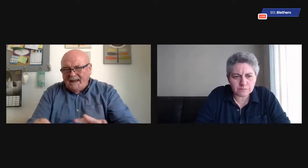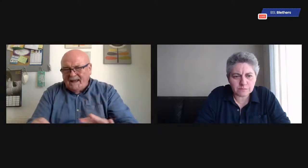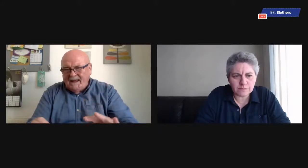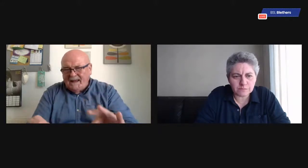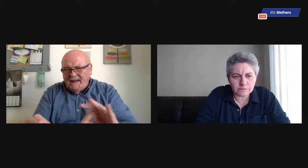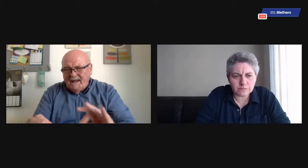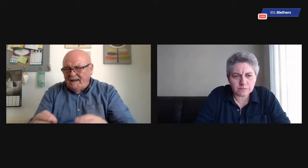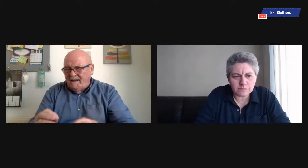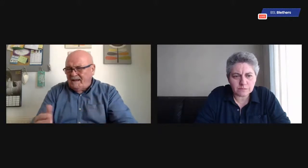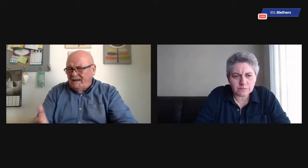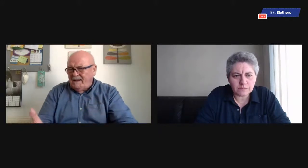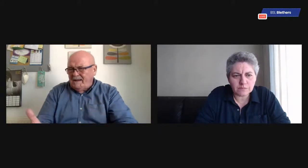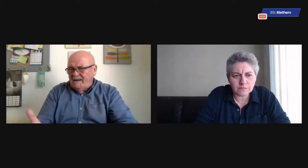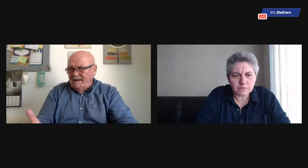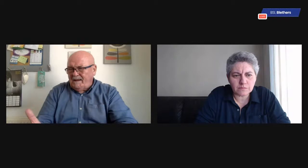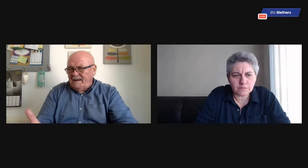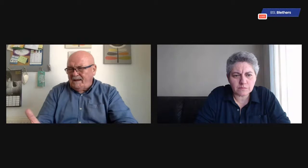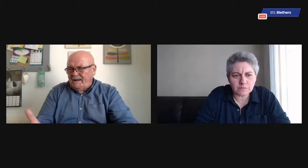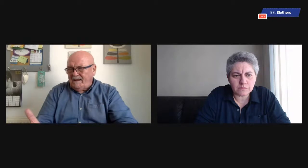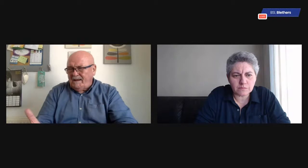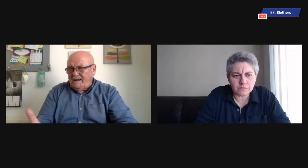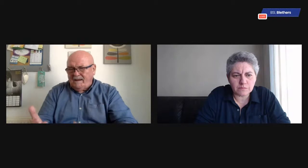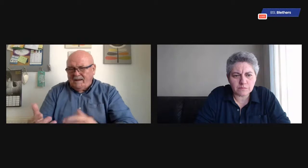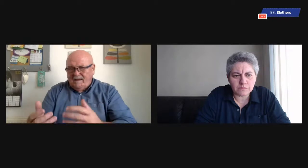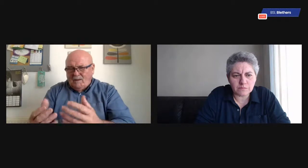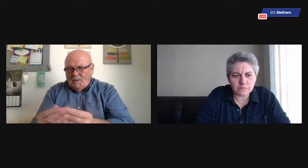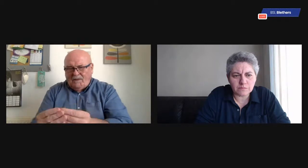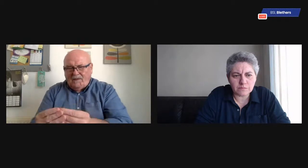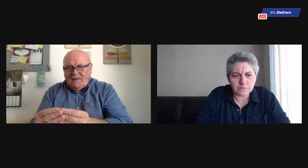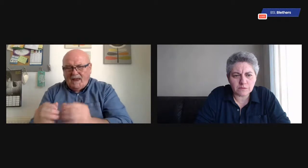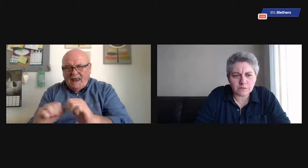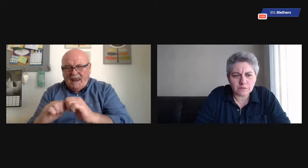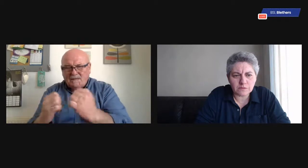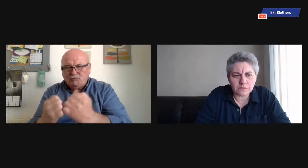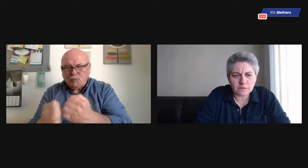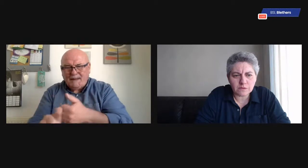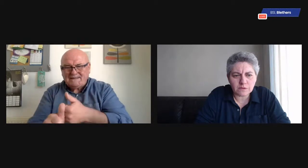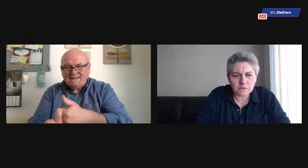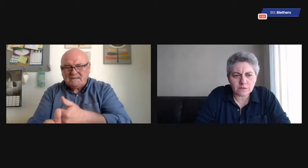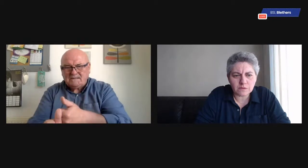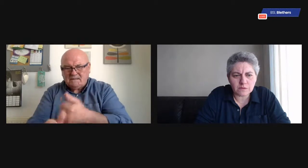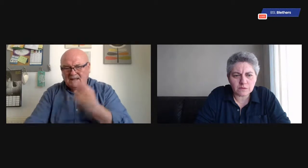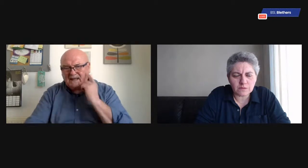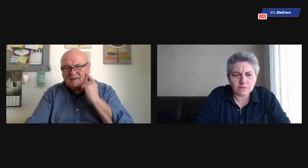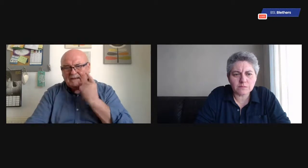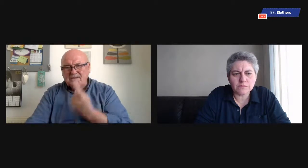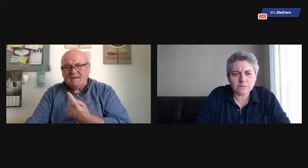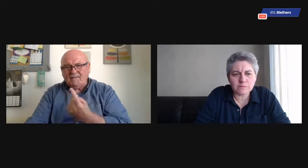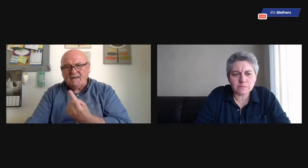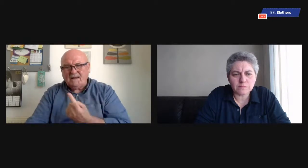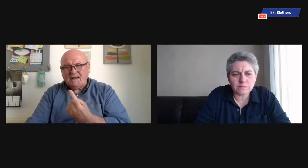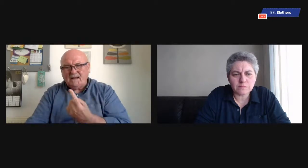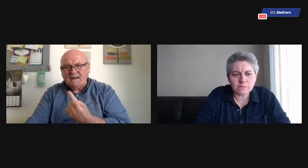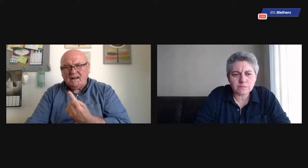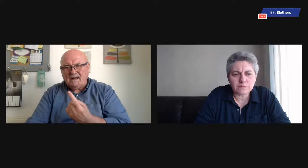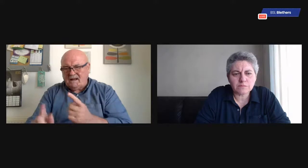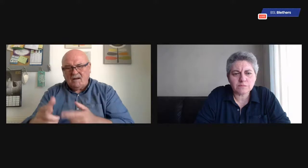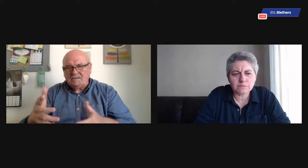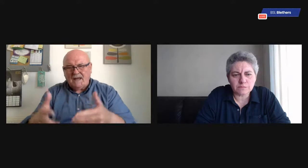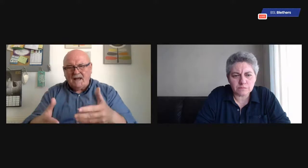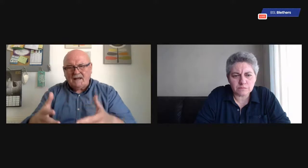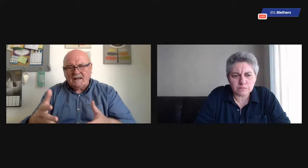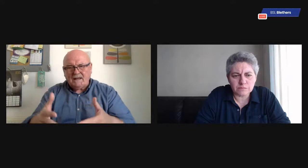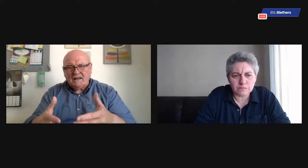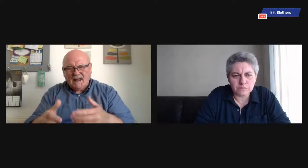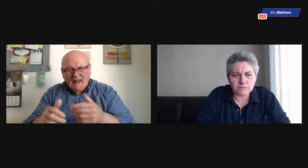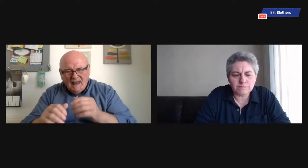maybe had a cochlear implant and just been left to talk, but they're in a classroom assistant who's